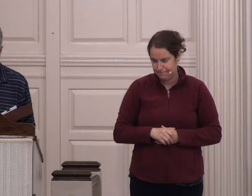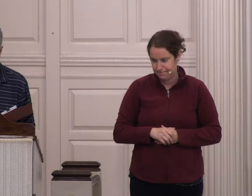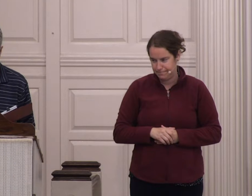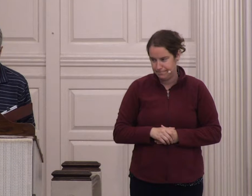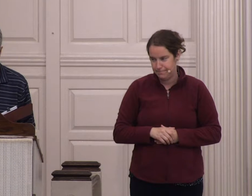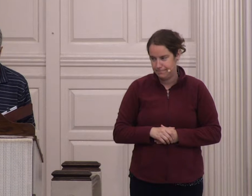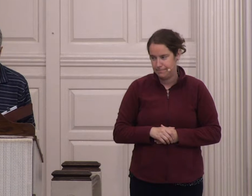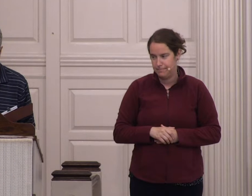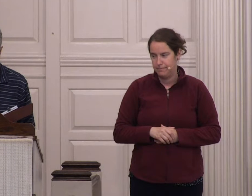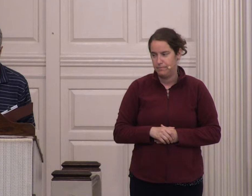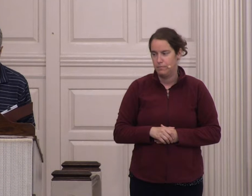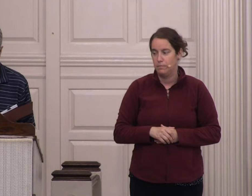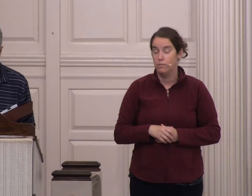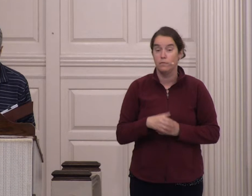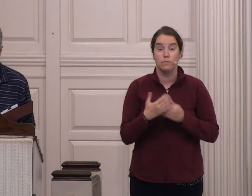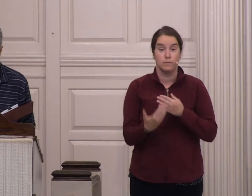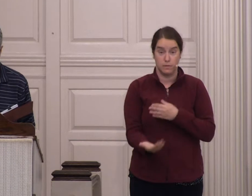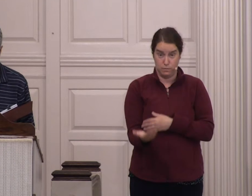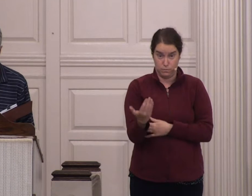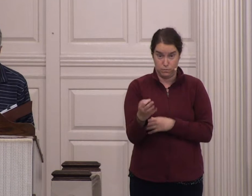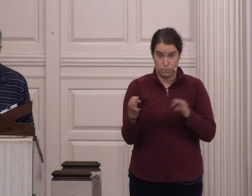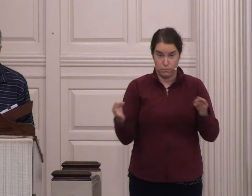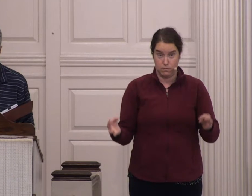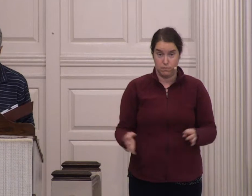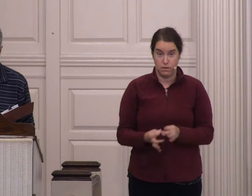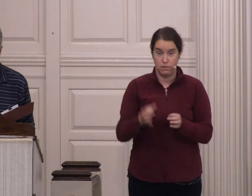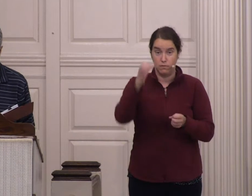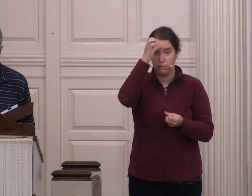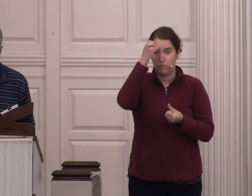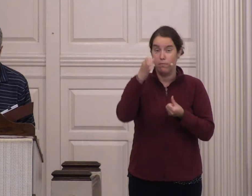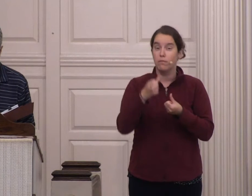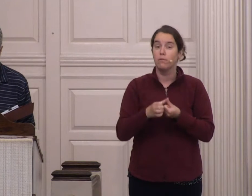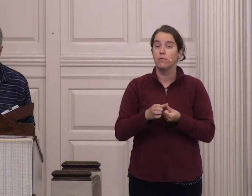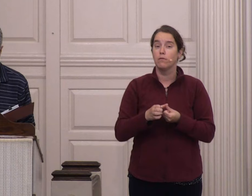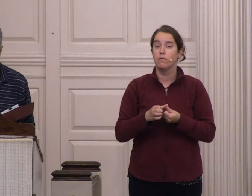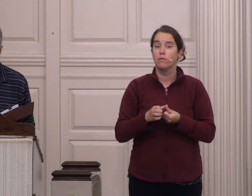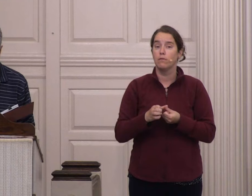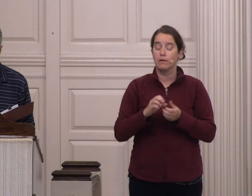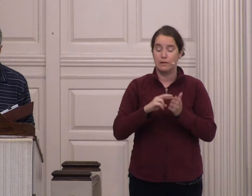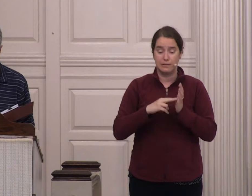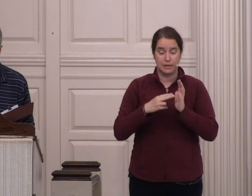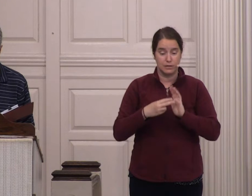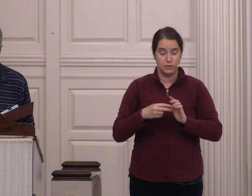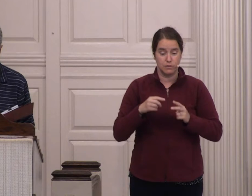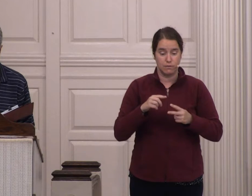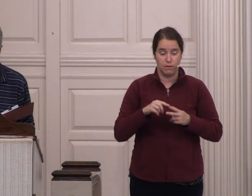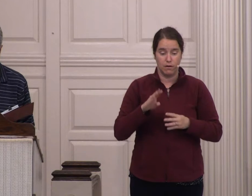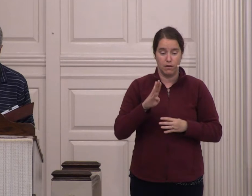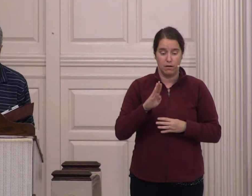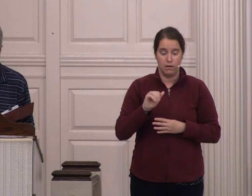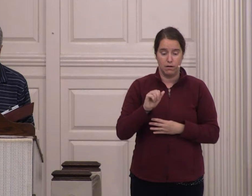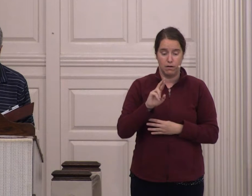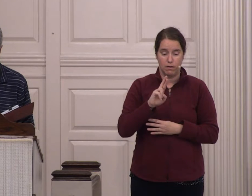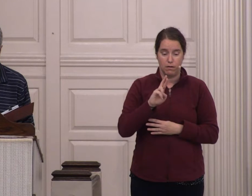This morning, let us remember the intentions of Barbara Peach